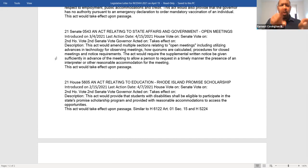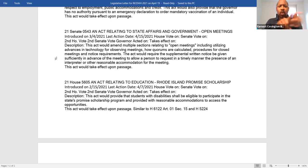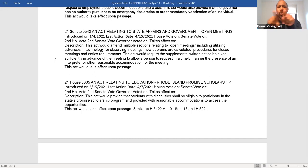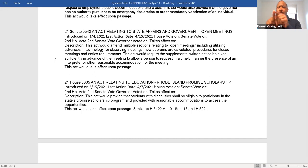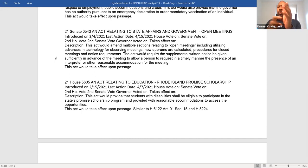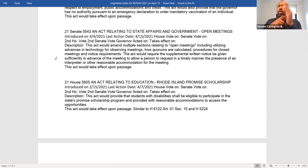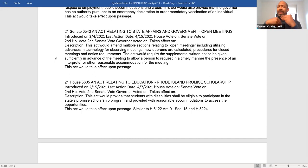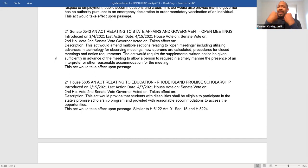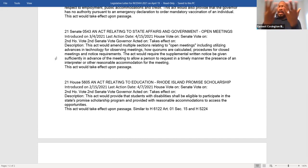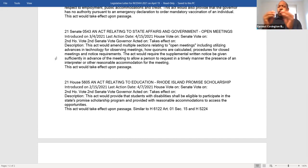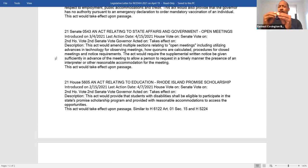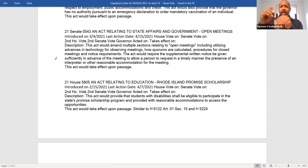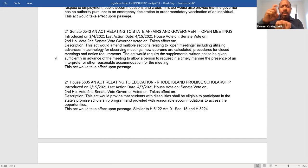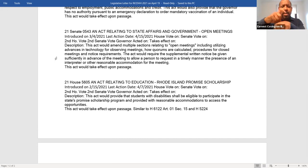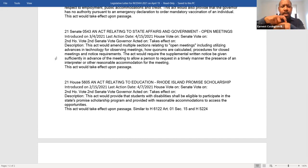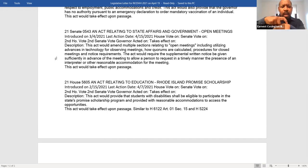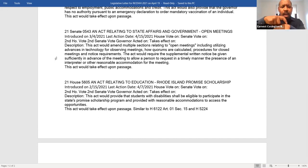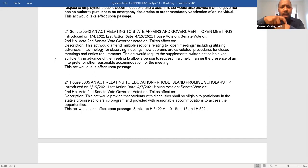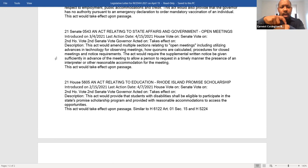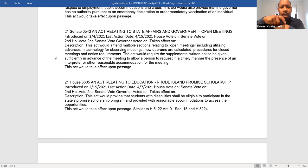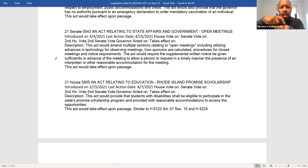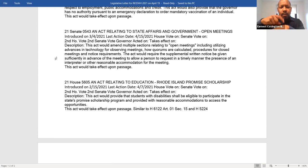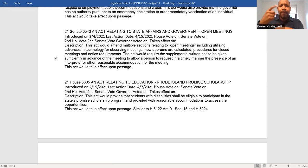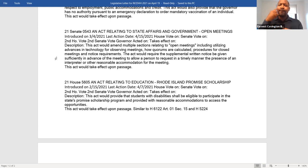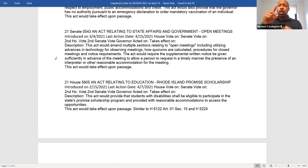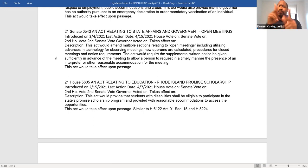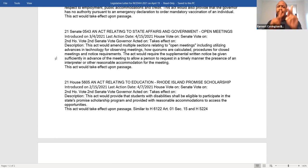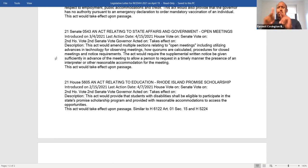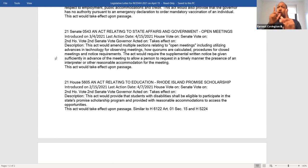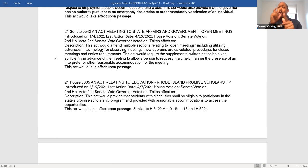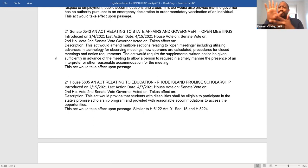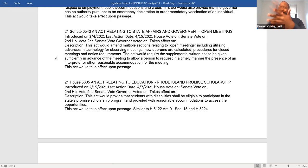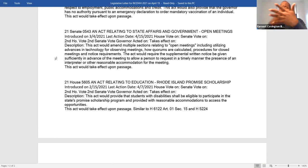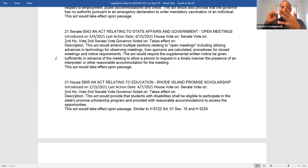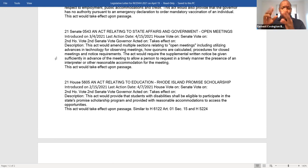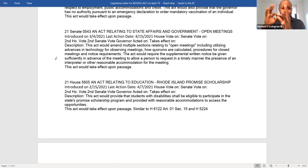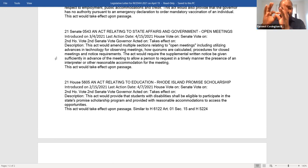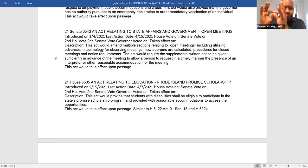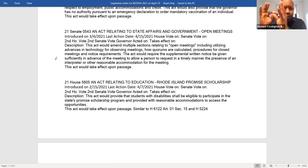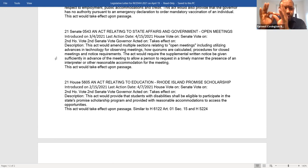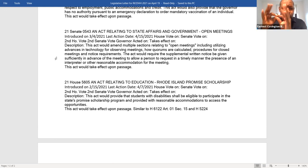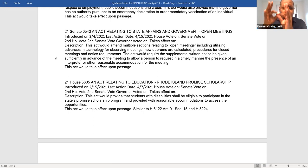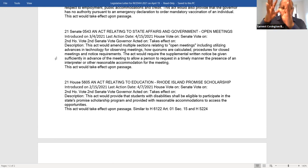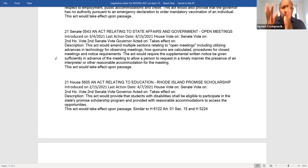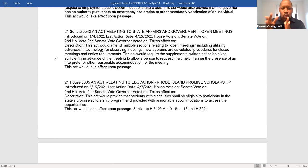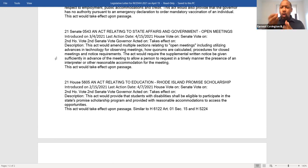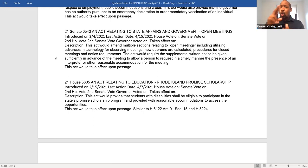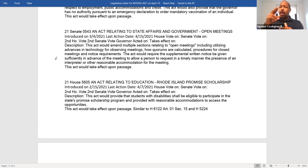about any closed meetings, and also to provide enough time for people who are scheduling interpreters